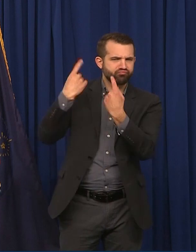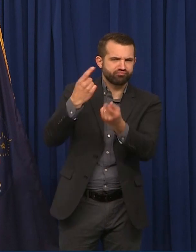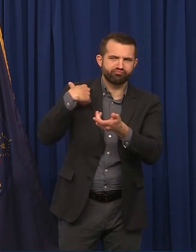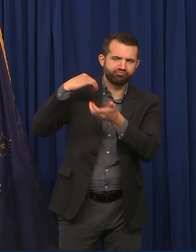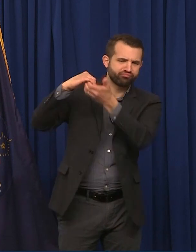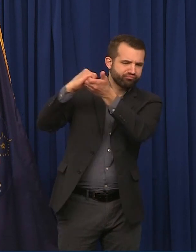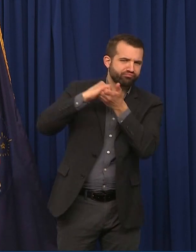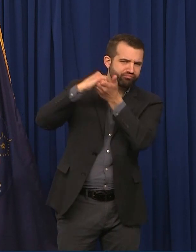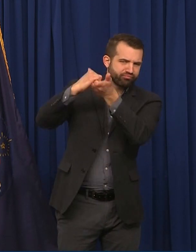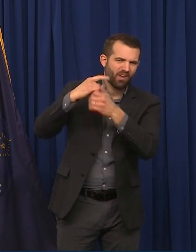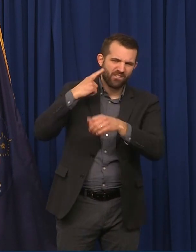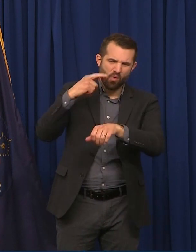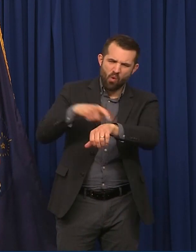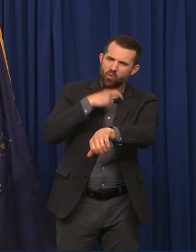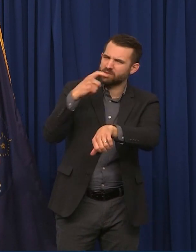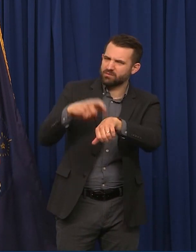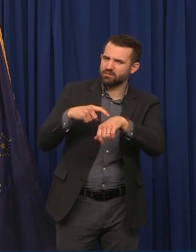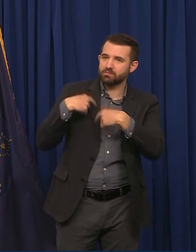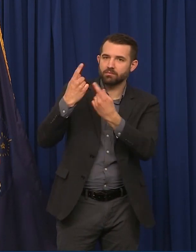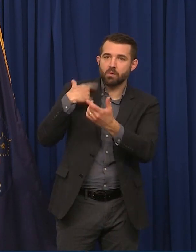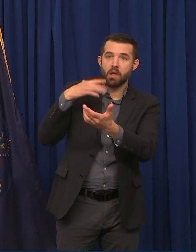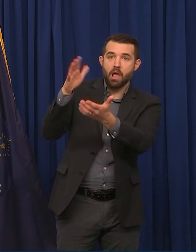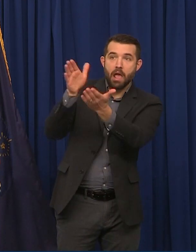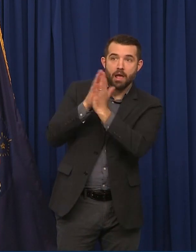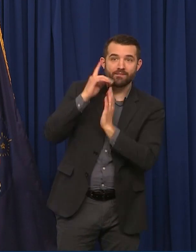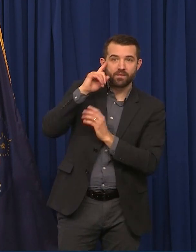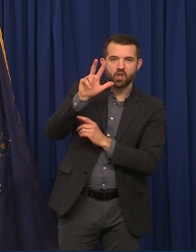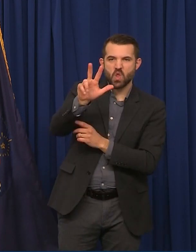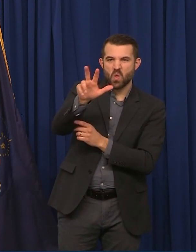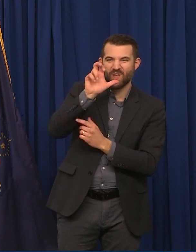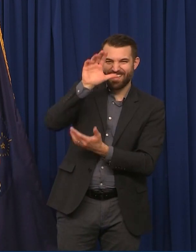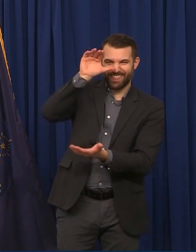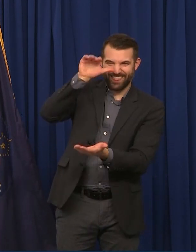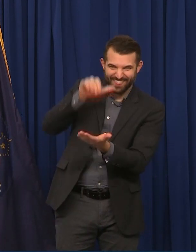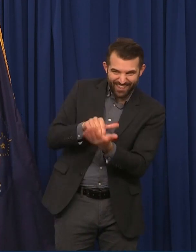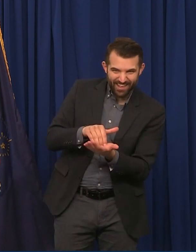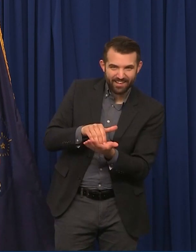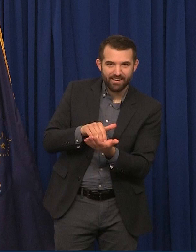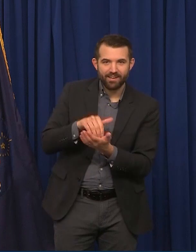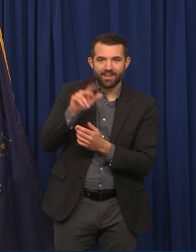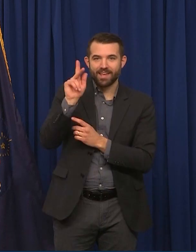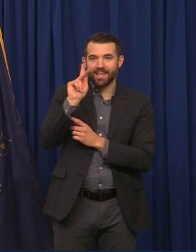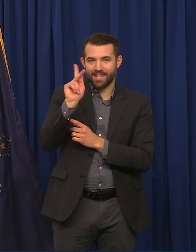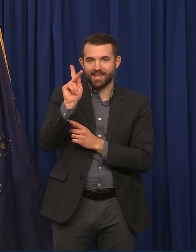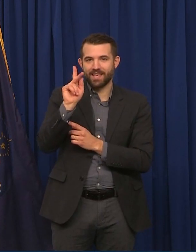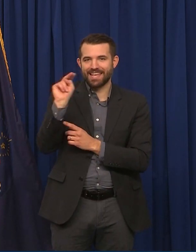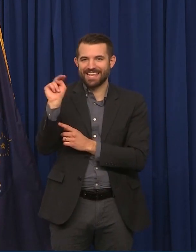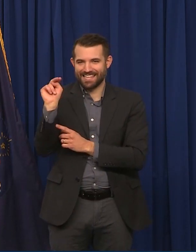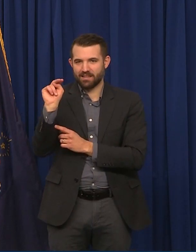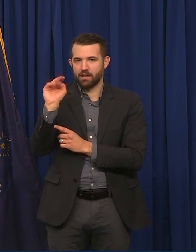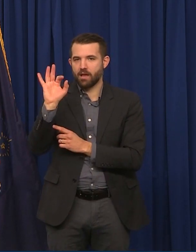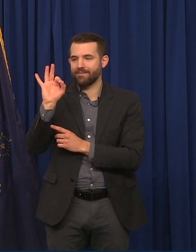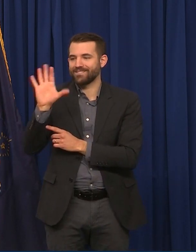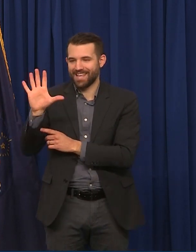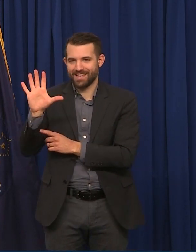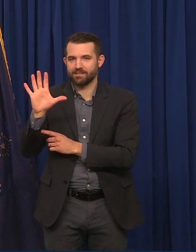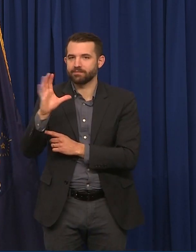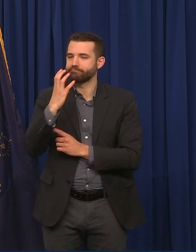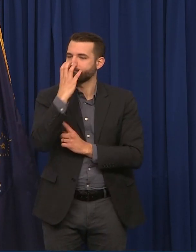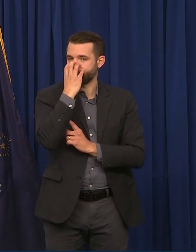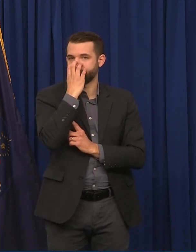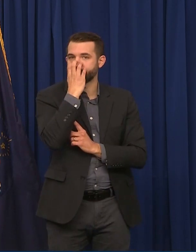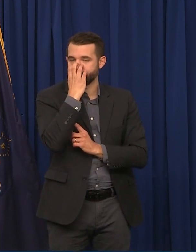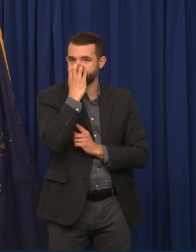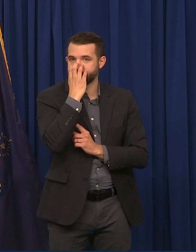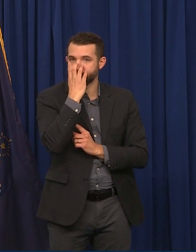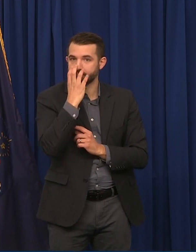for 300,000 KN95 masks. And from what I understand, from looking at the pricing and the